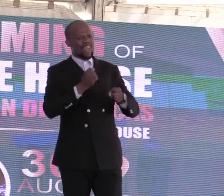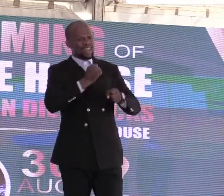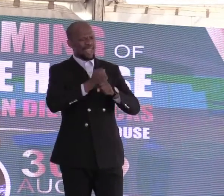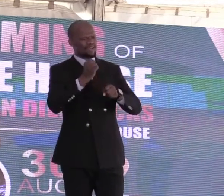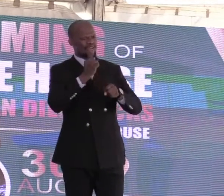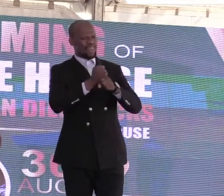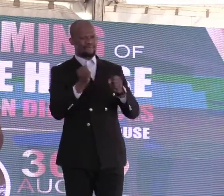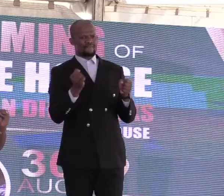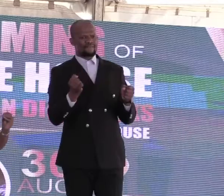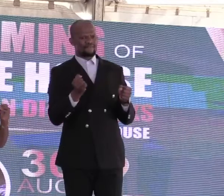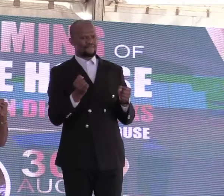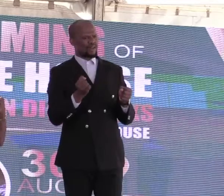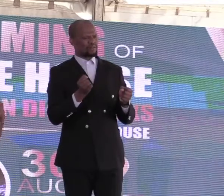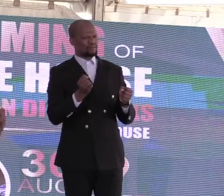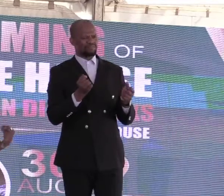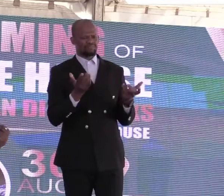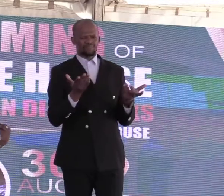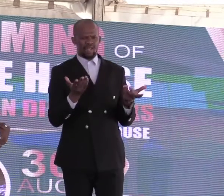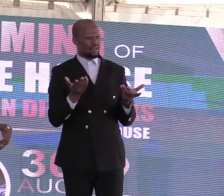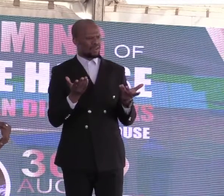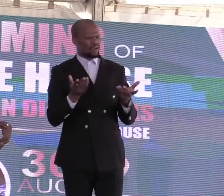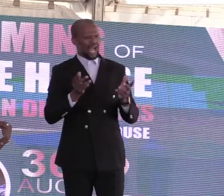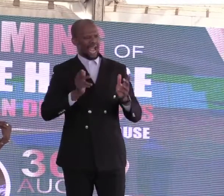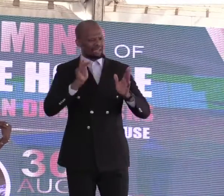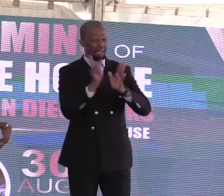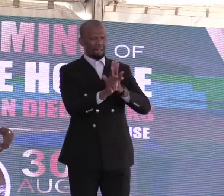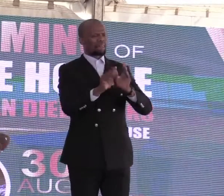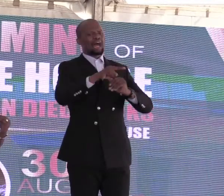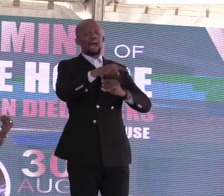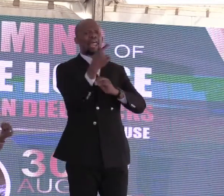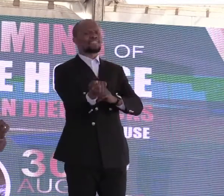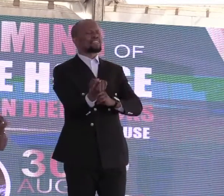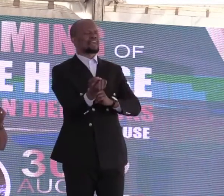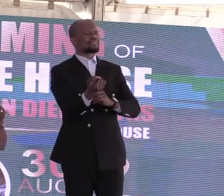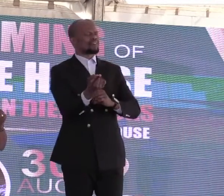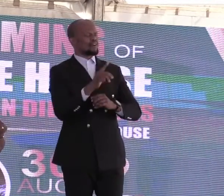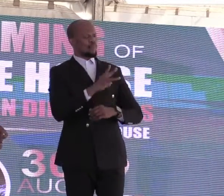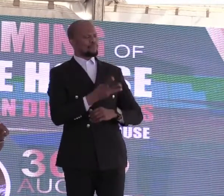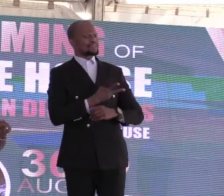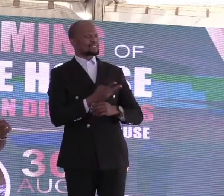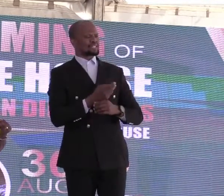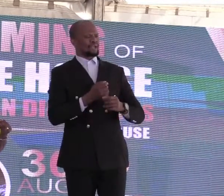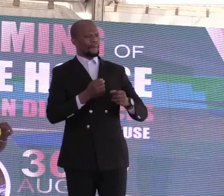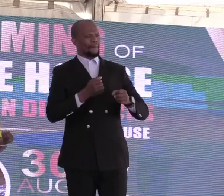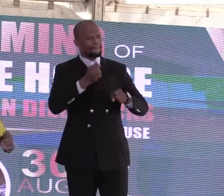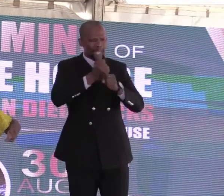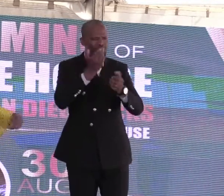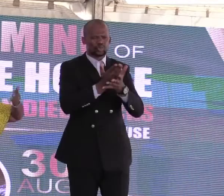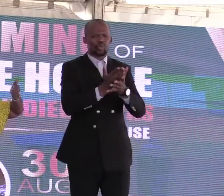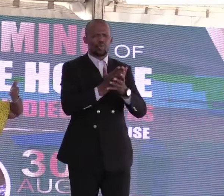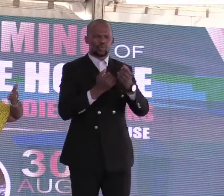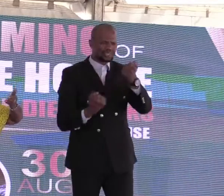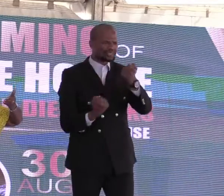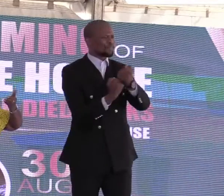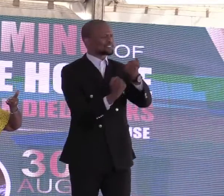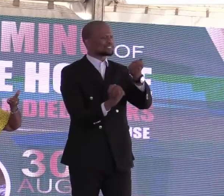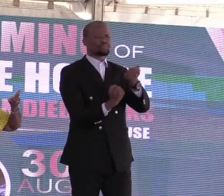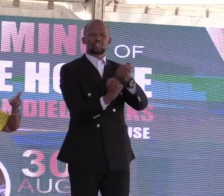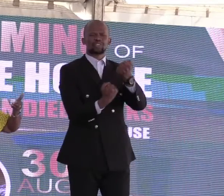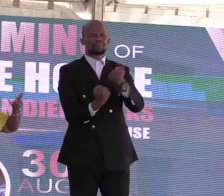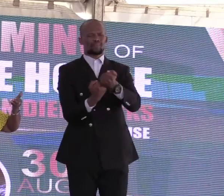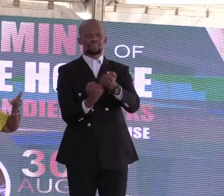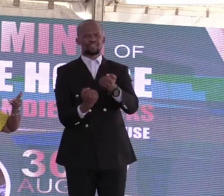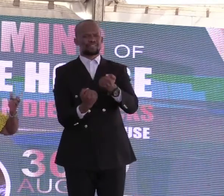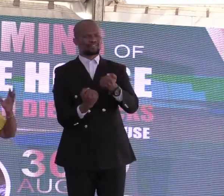backstab the other women. Lift them up. Keep their